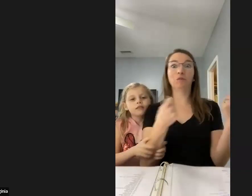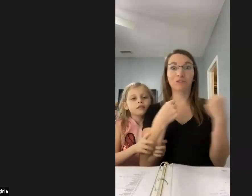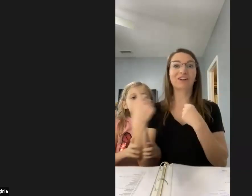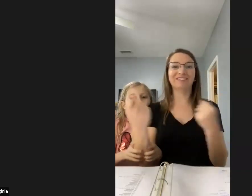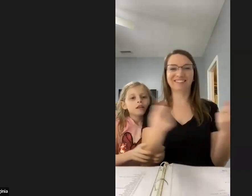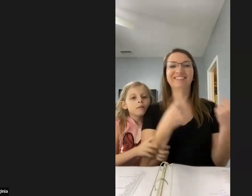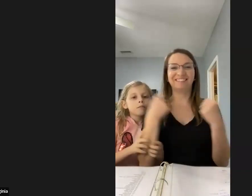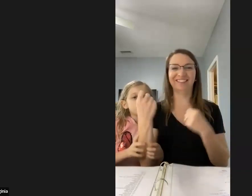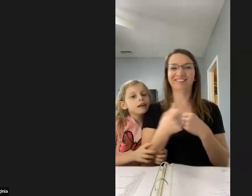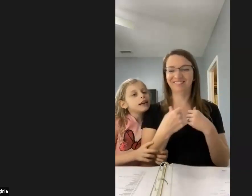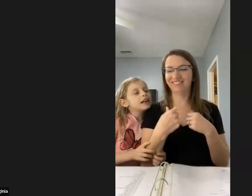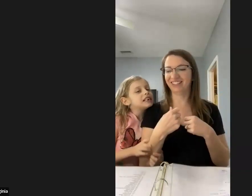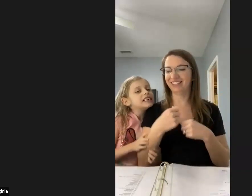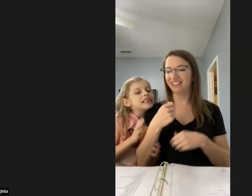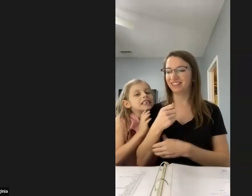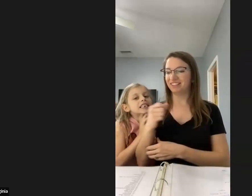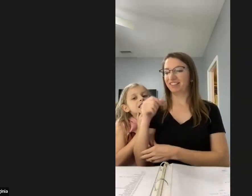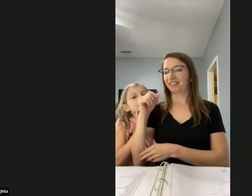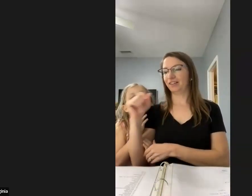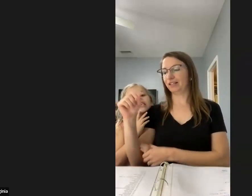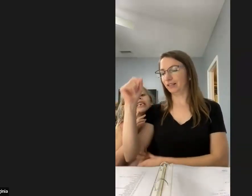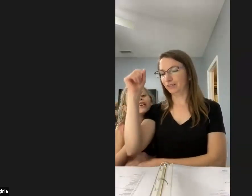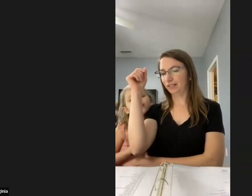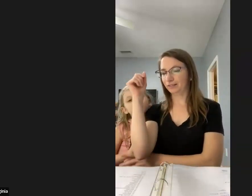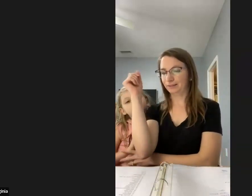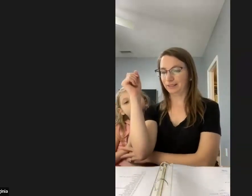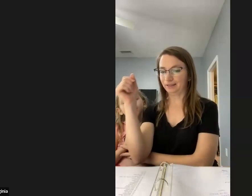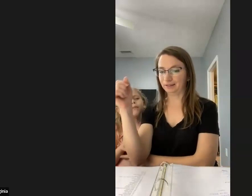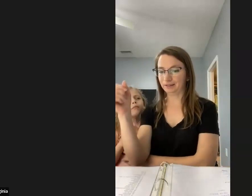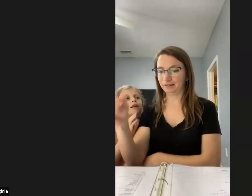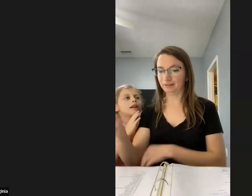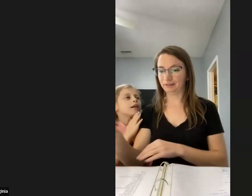around. please. Like, not right now, sweetie.